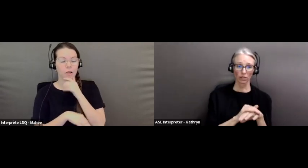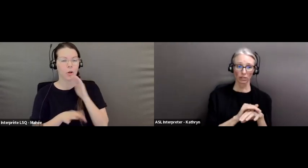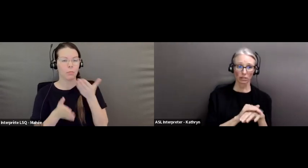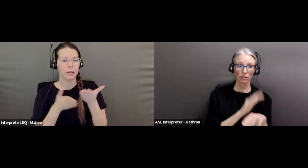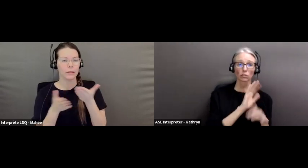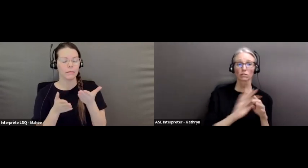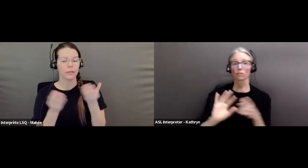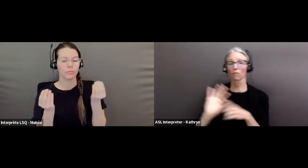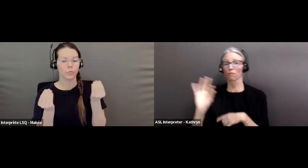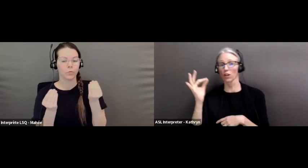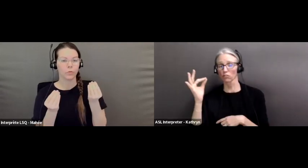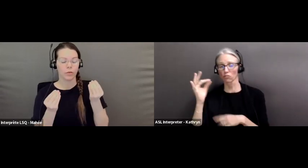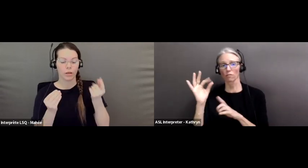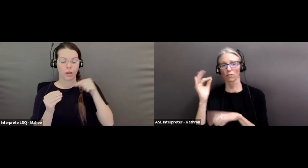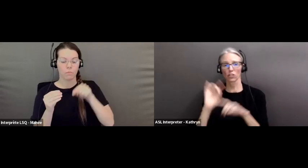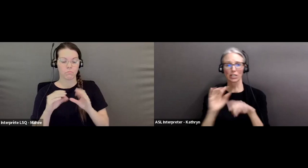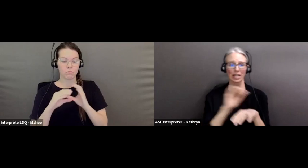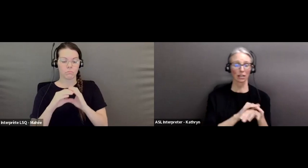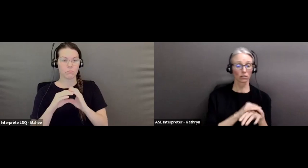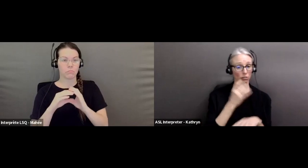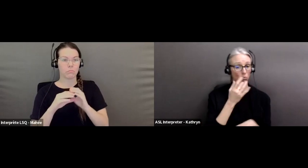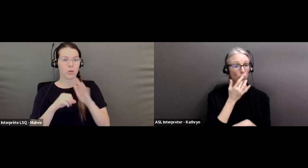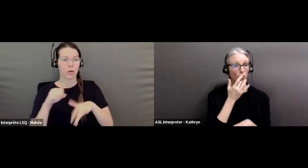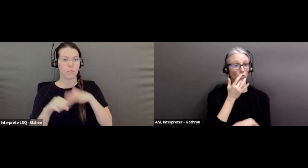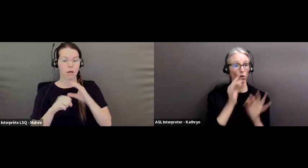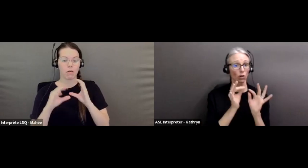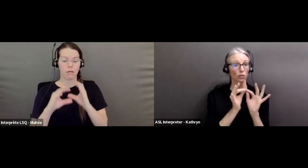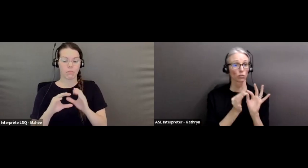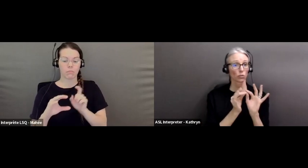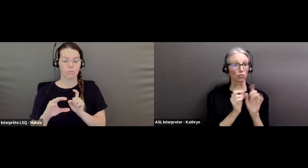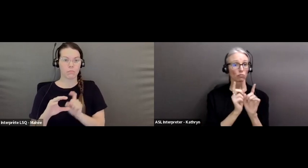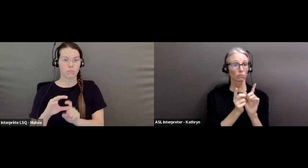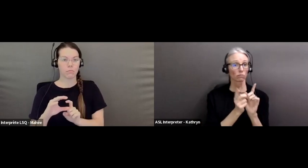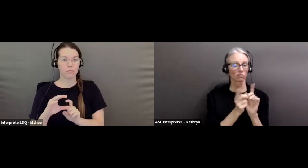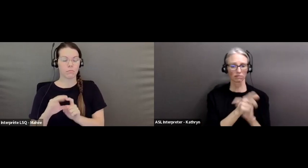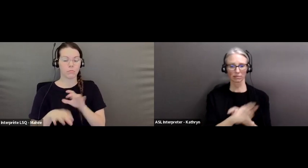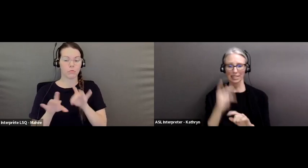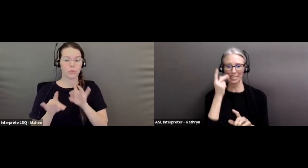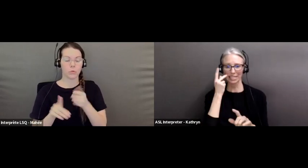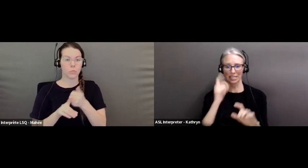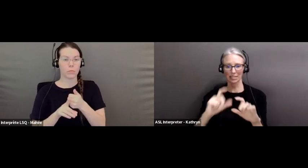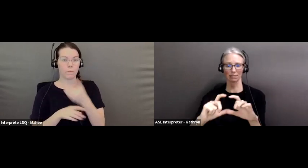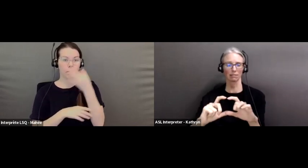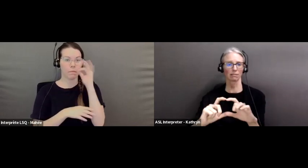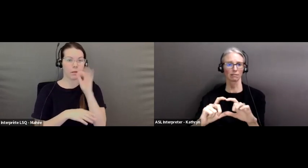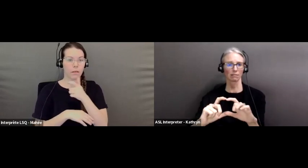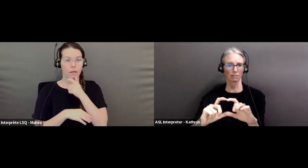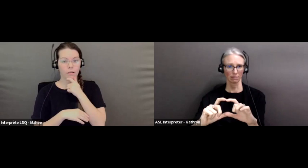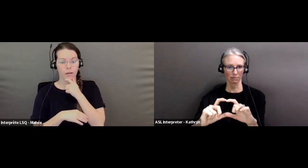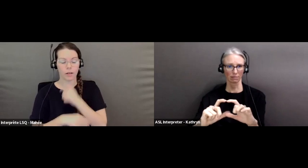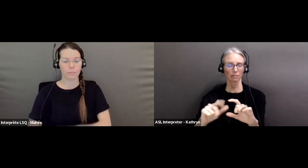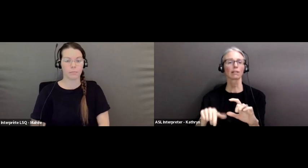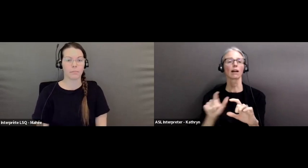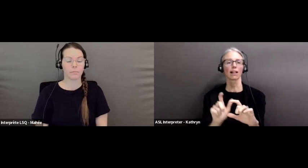en cliquant sur l'icône de la petite planète qui est située en bas de votre écran. Donc, hello everyone. I